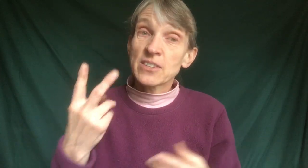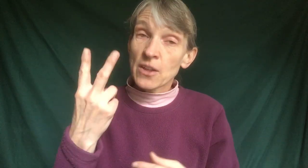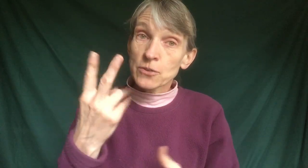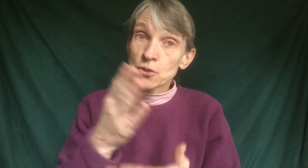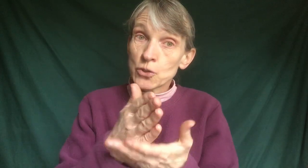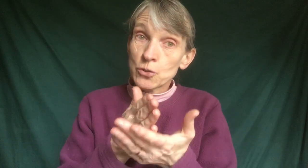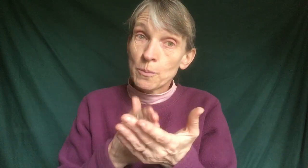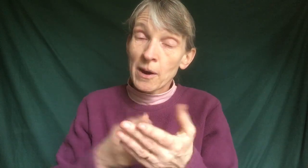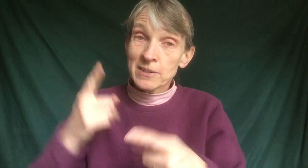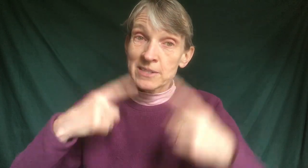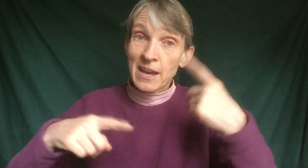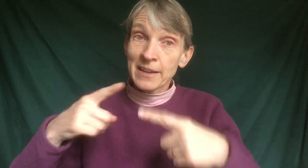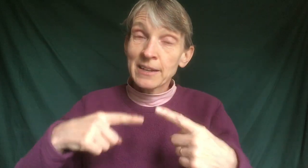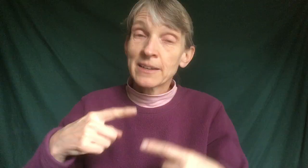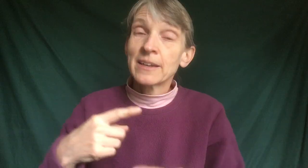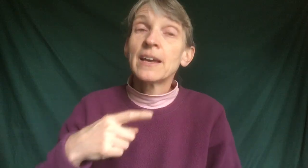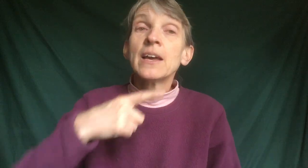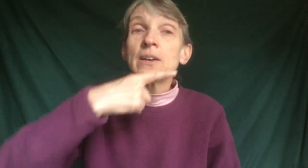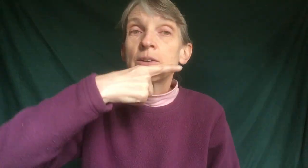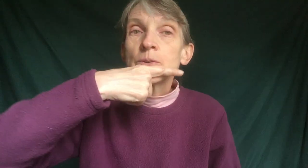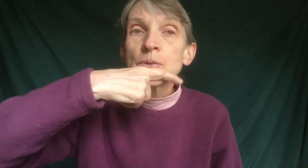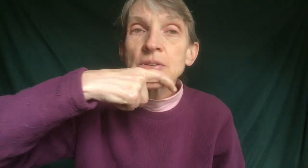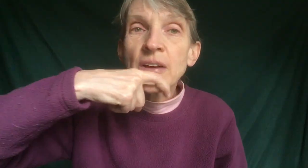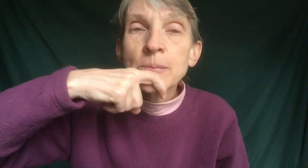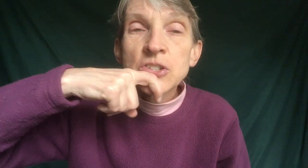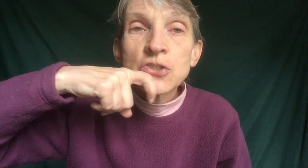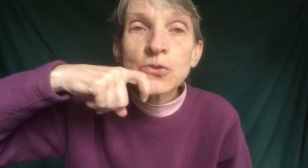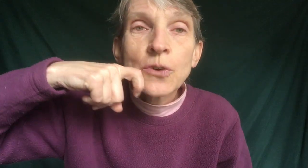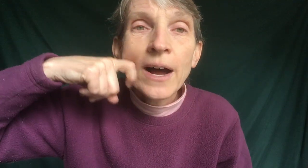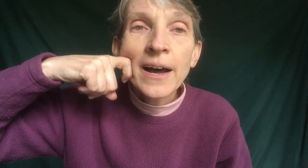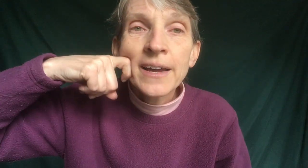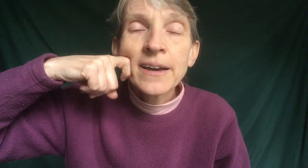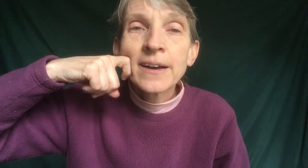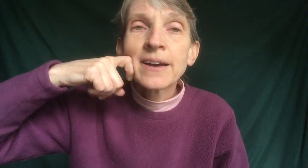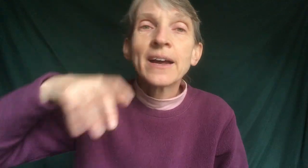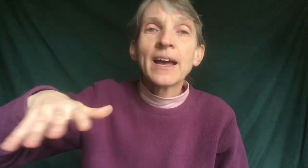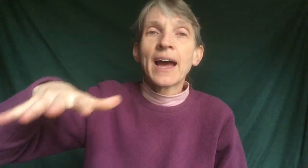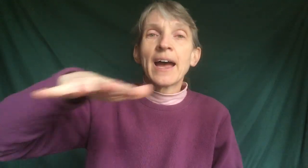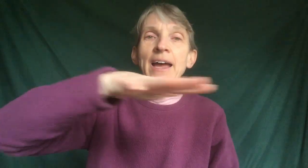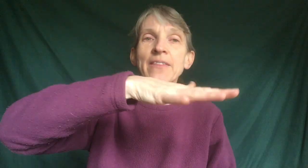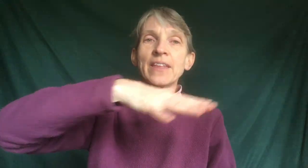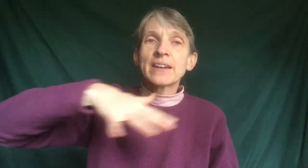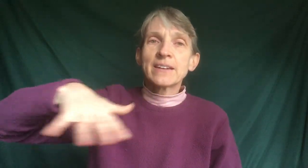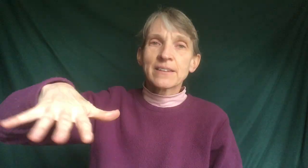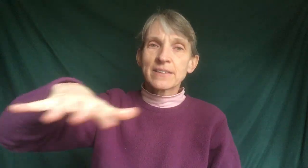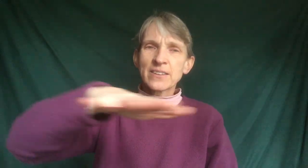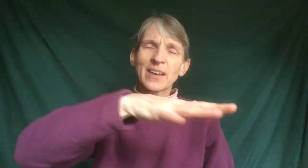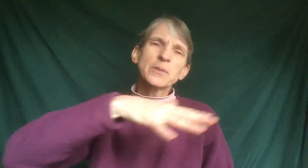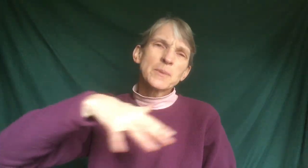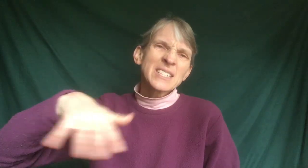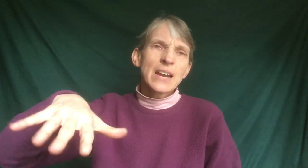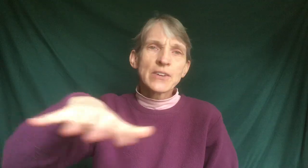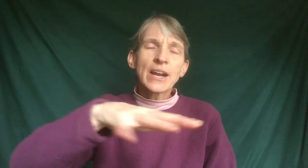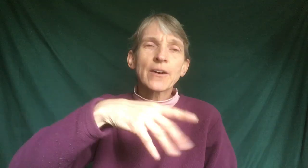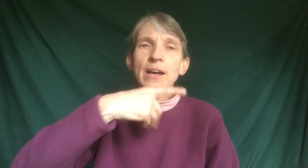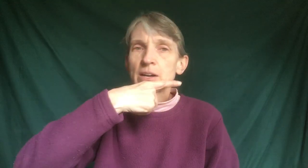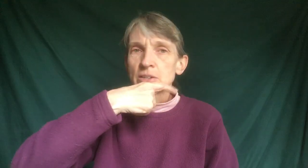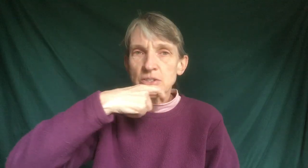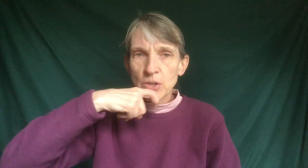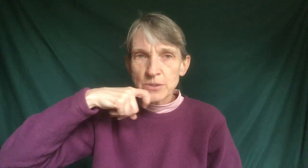another two-part sign. You do this sign, which is dry, and then this sign, which means kind of an area. So